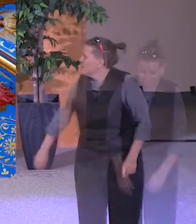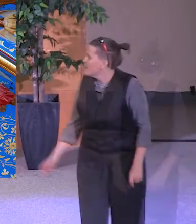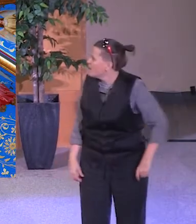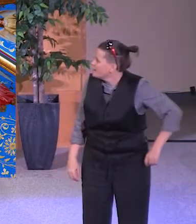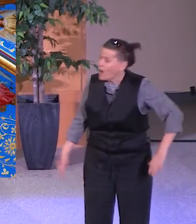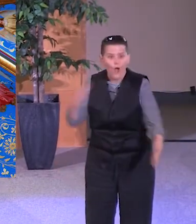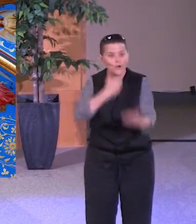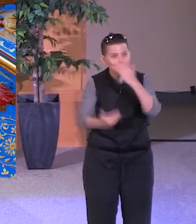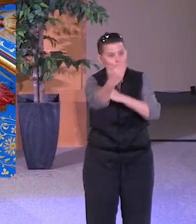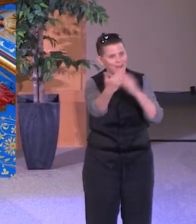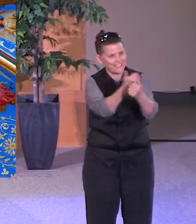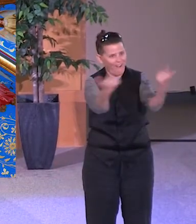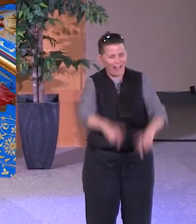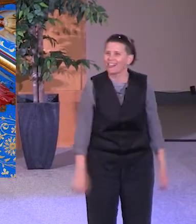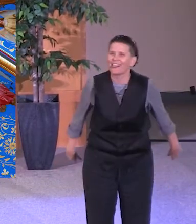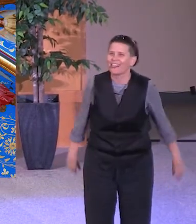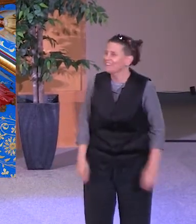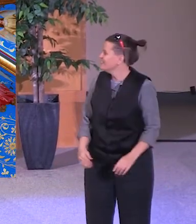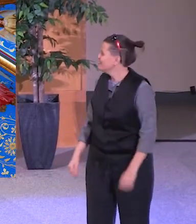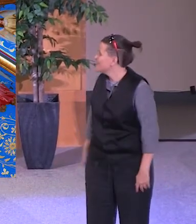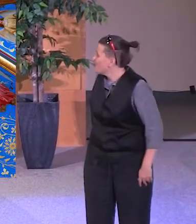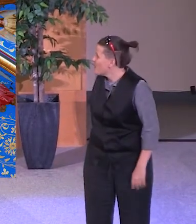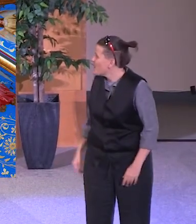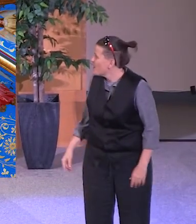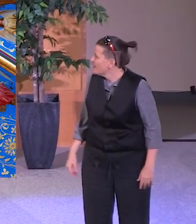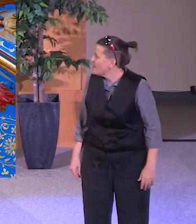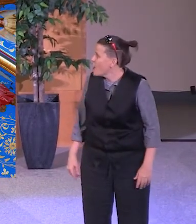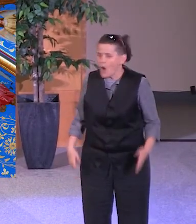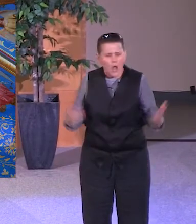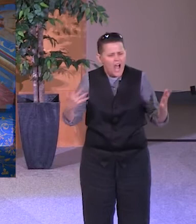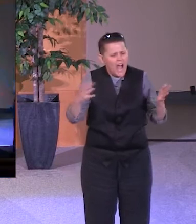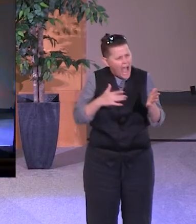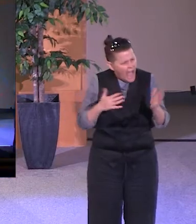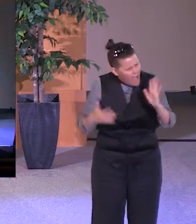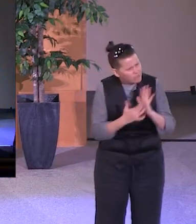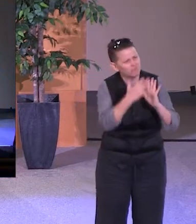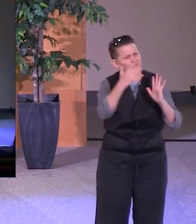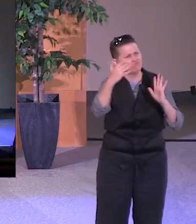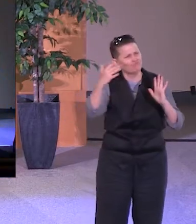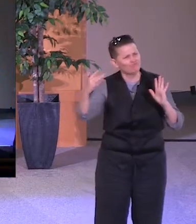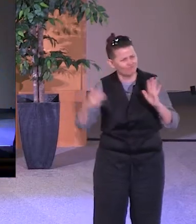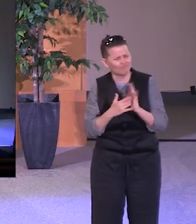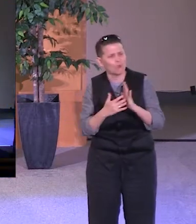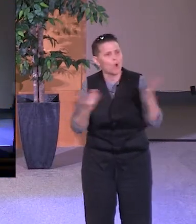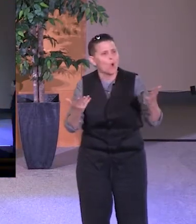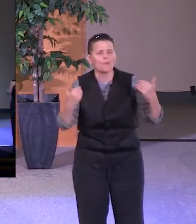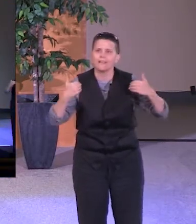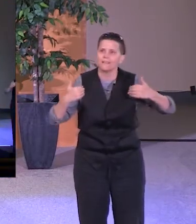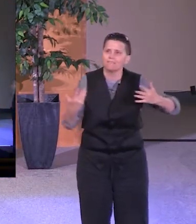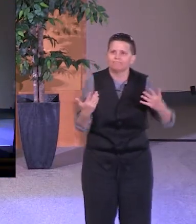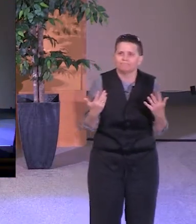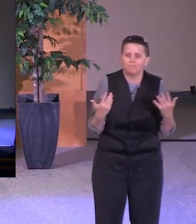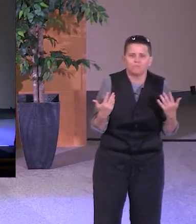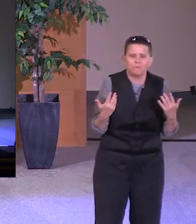Good morning, everyone. Every now and then we come across a song that has something to it. So we want to